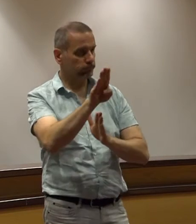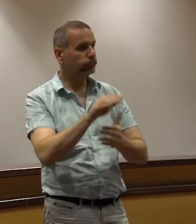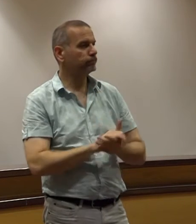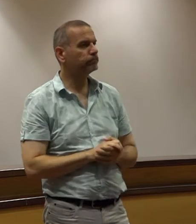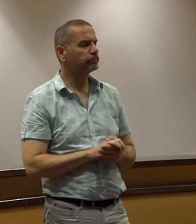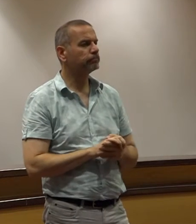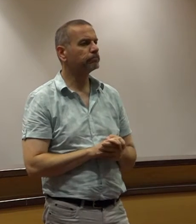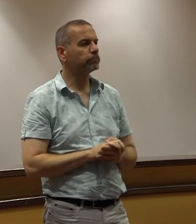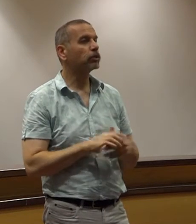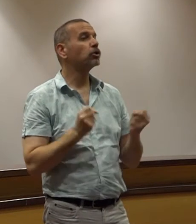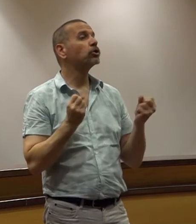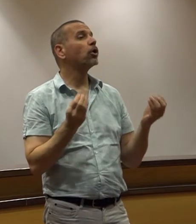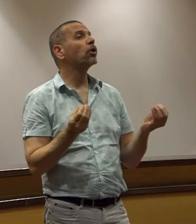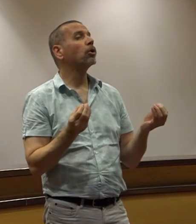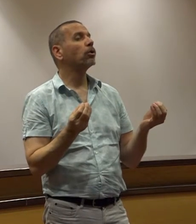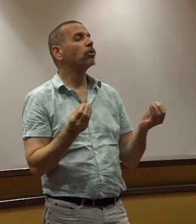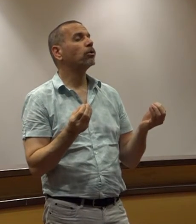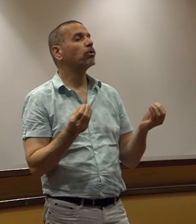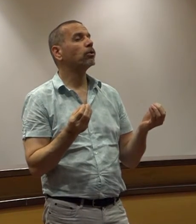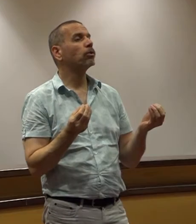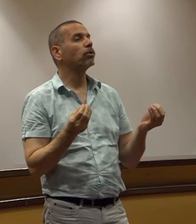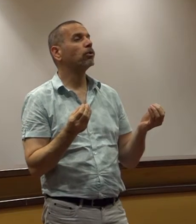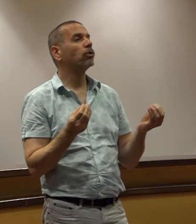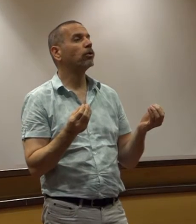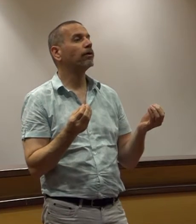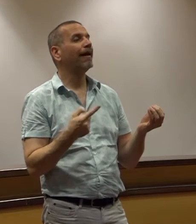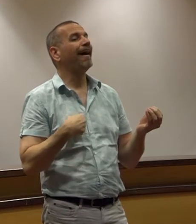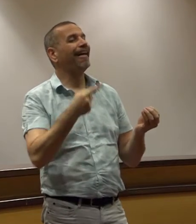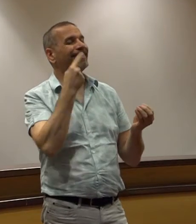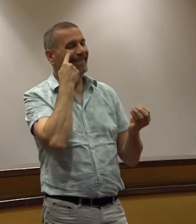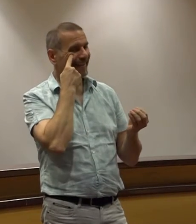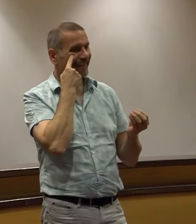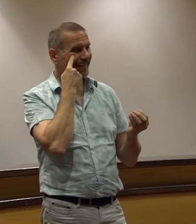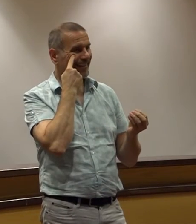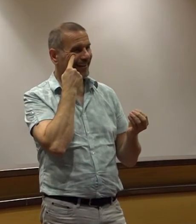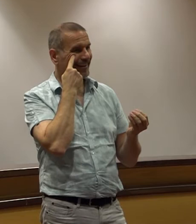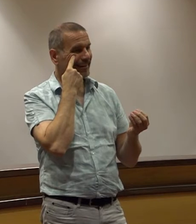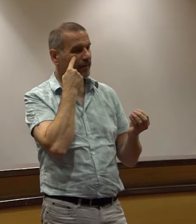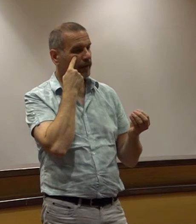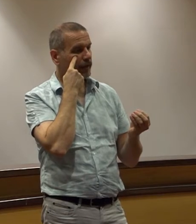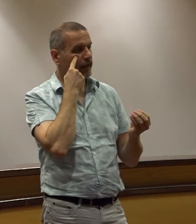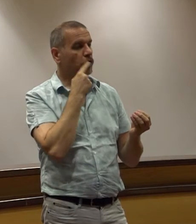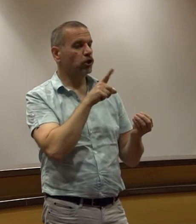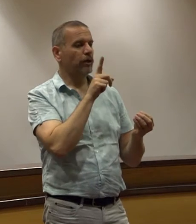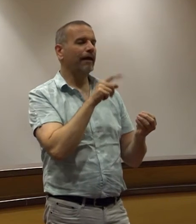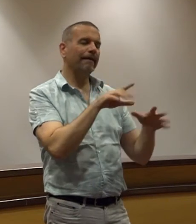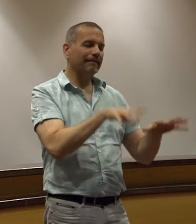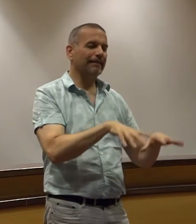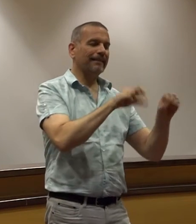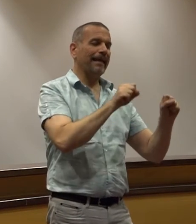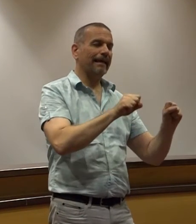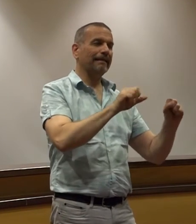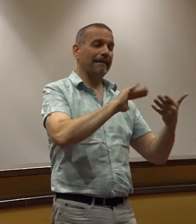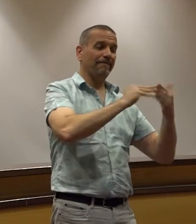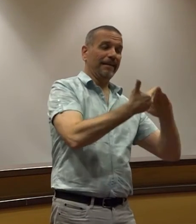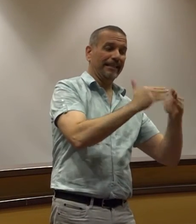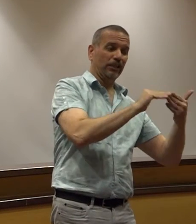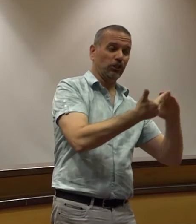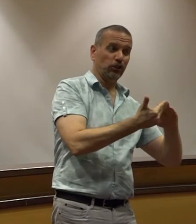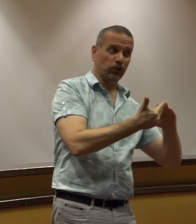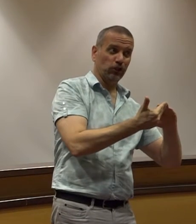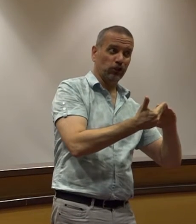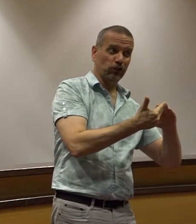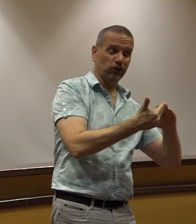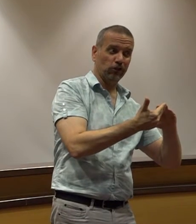So I think it takes a village, and at WoodGreen, I would say that village is made up